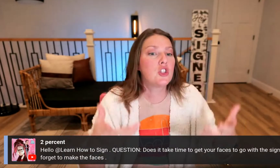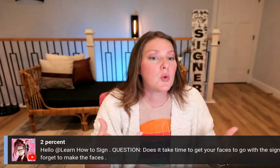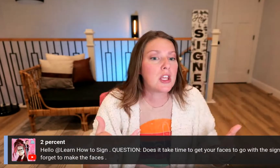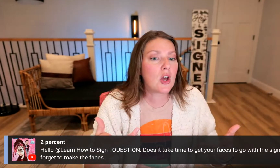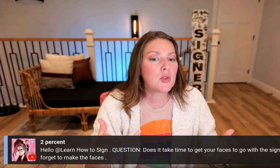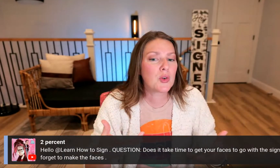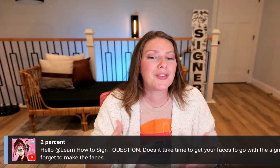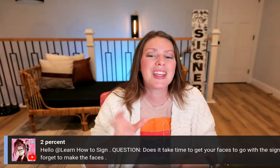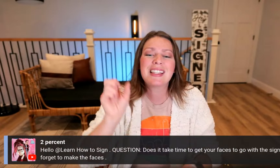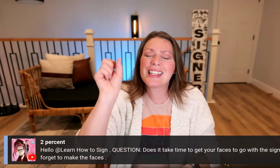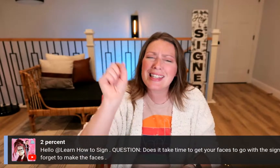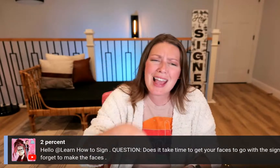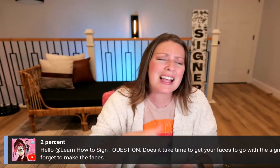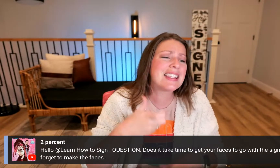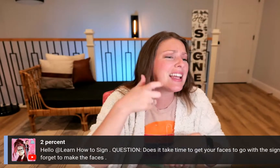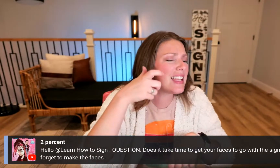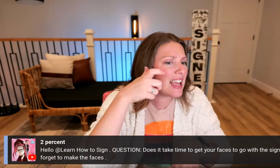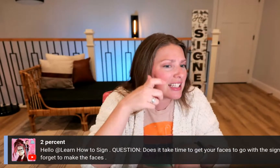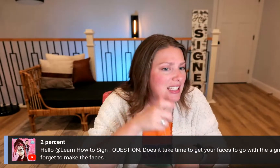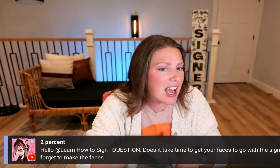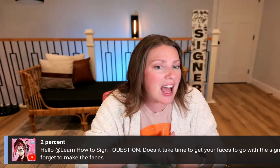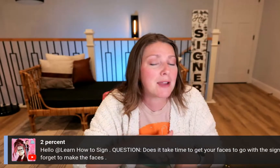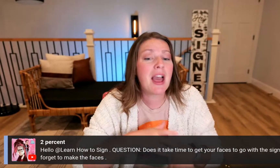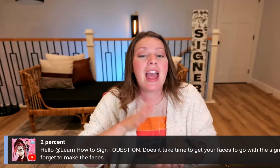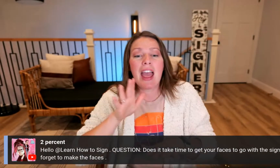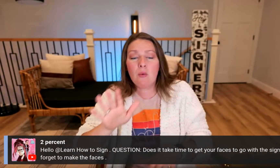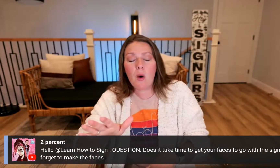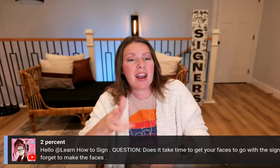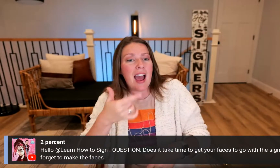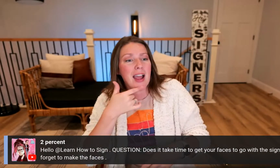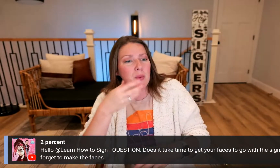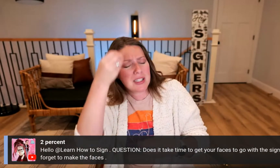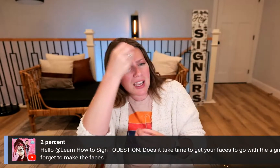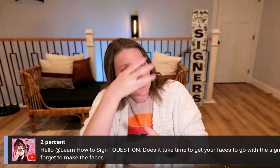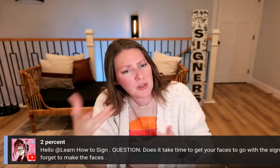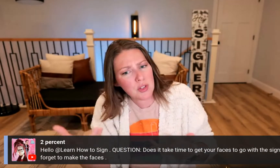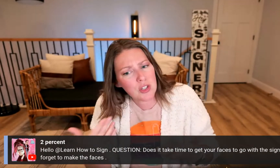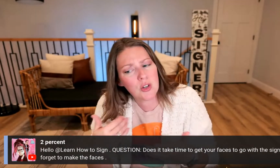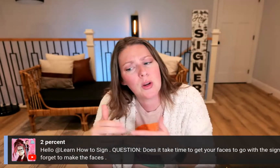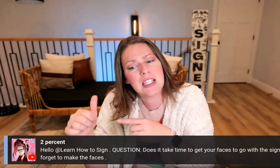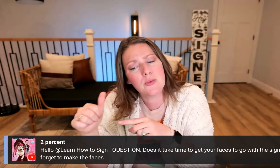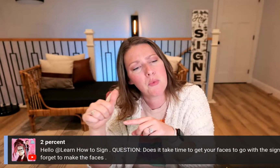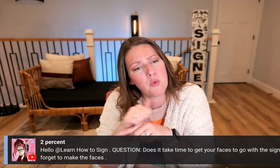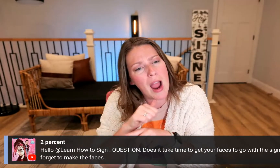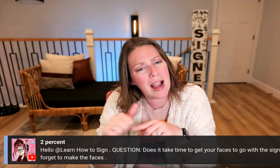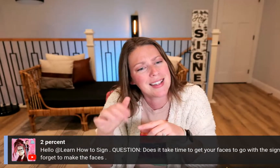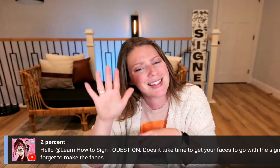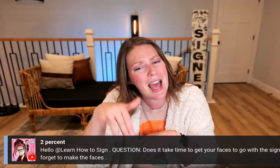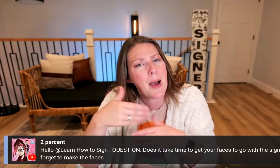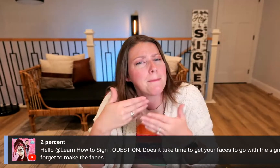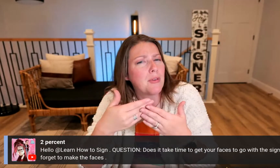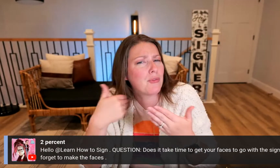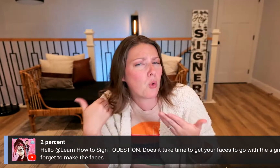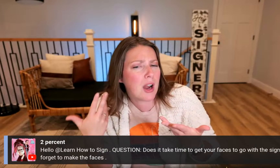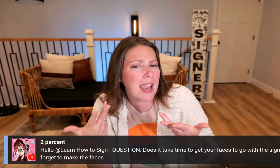doing those sort of things. Yes, that takes time. And what I would tell you to do is practice that